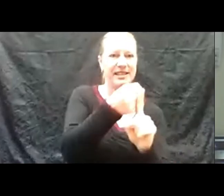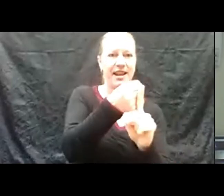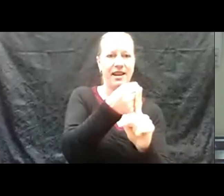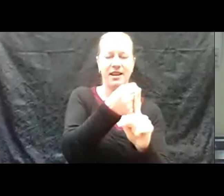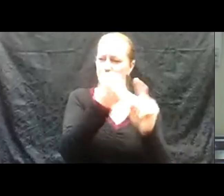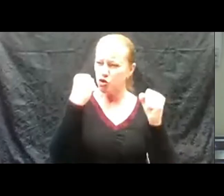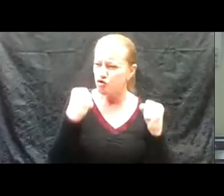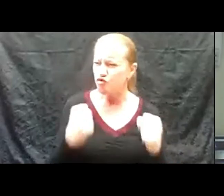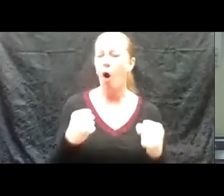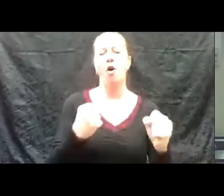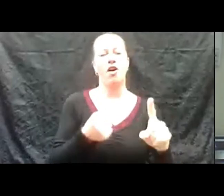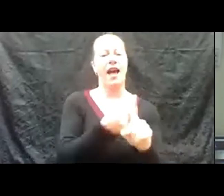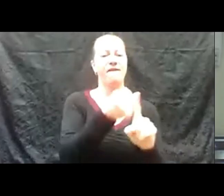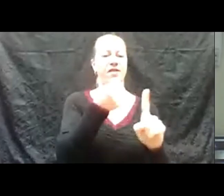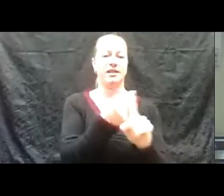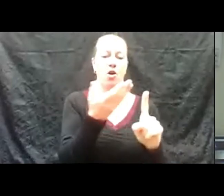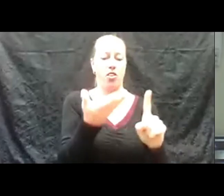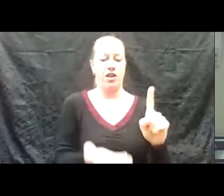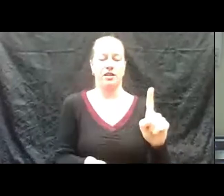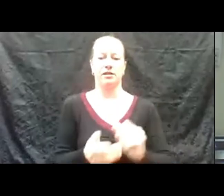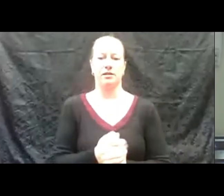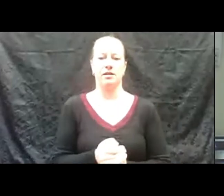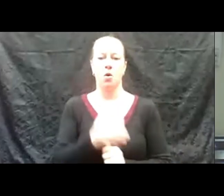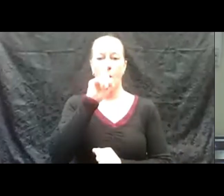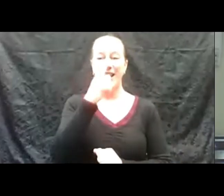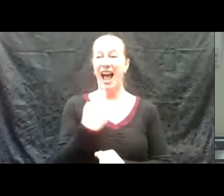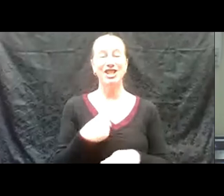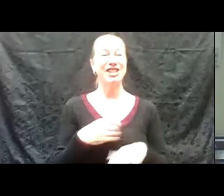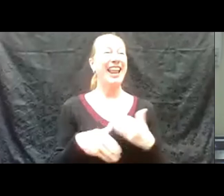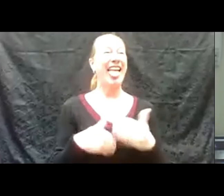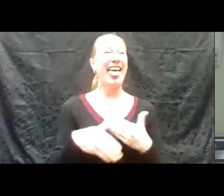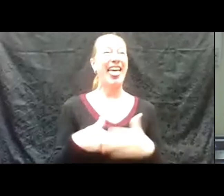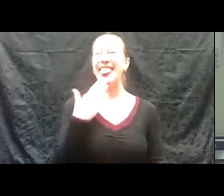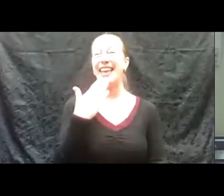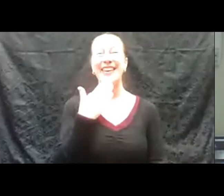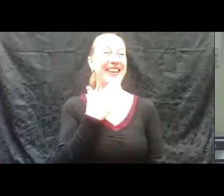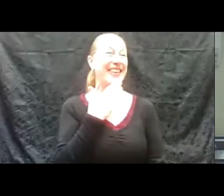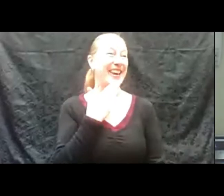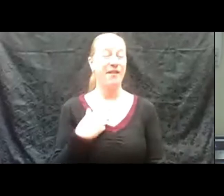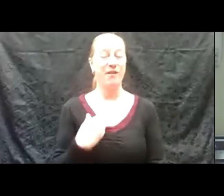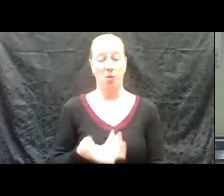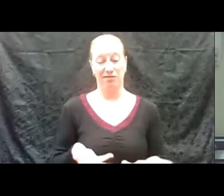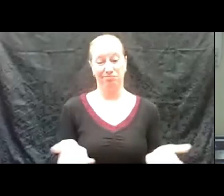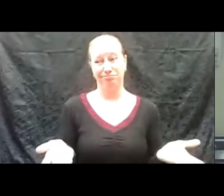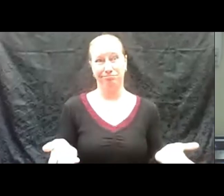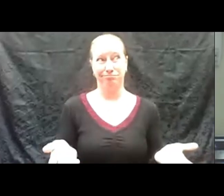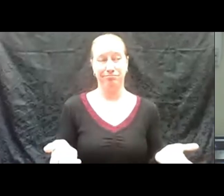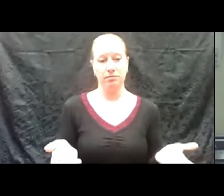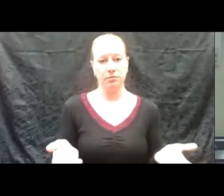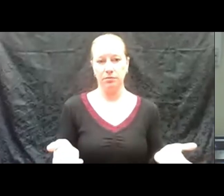strong advocacy on this, and we cannot just be thankful for scraps at the table.